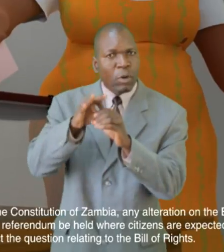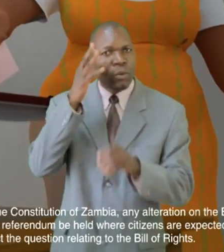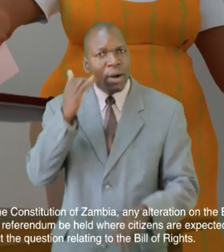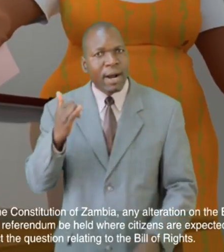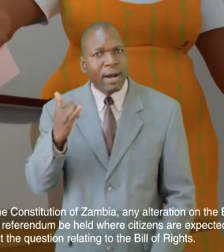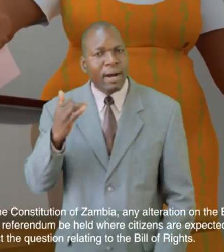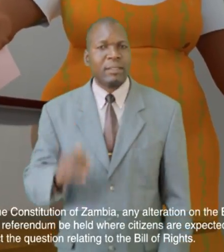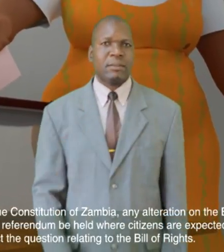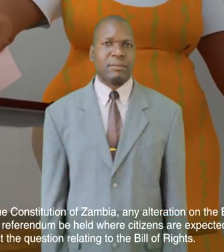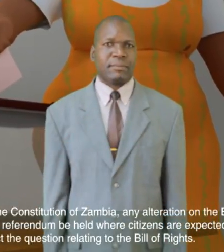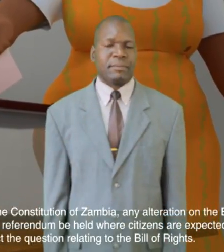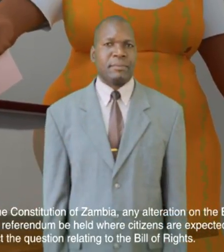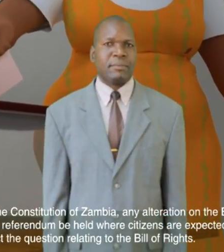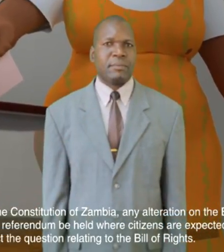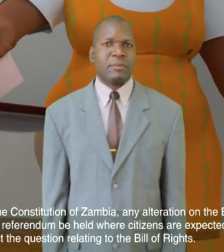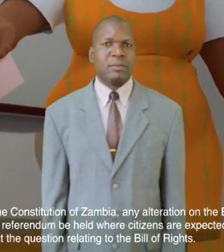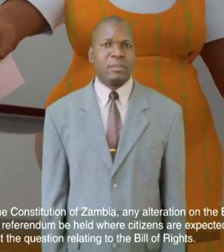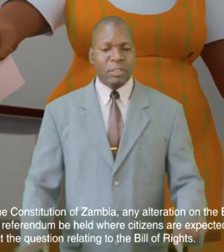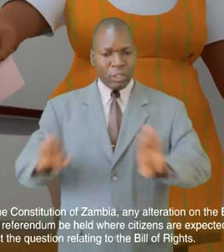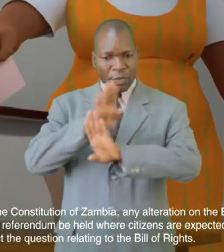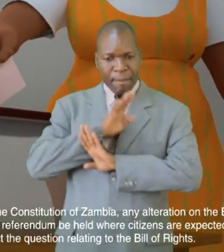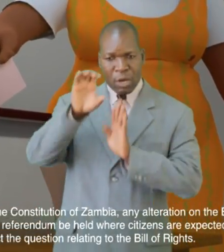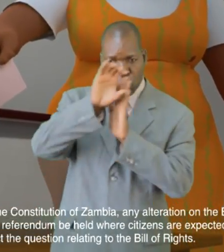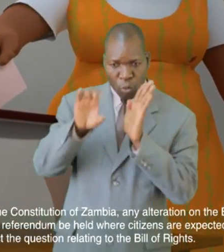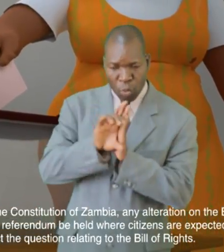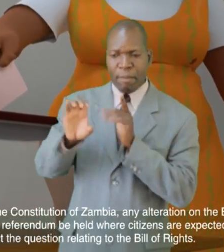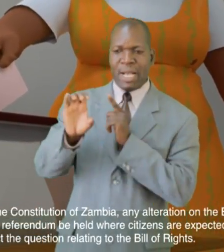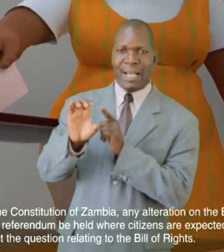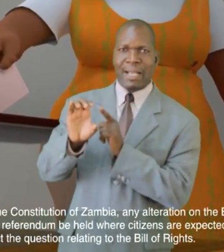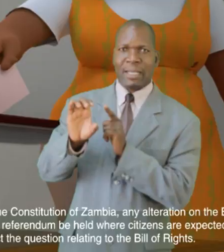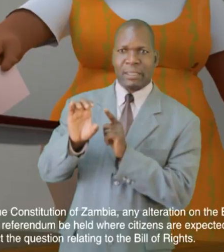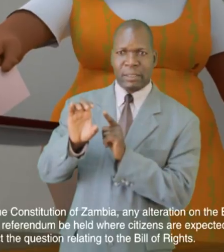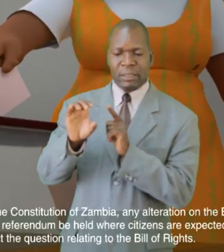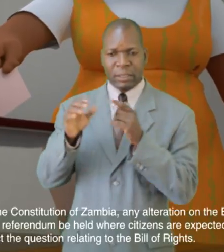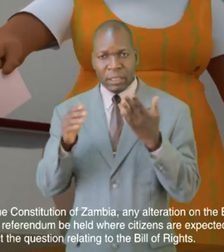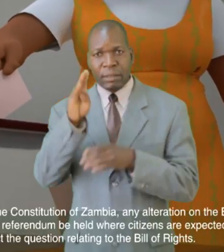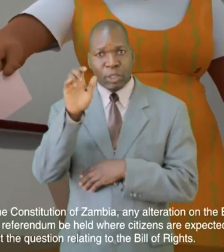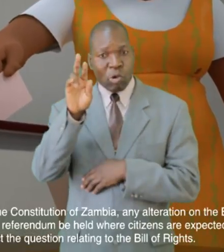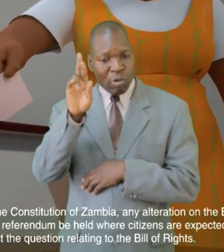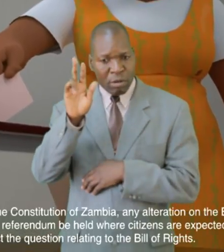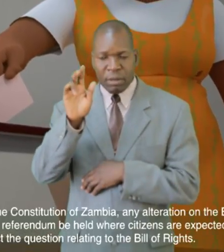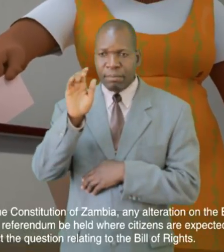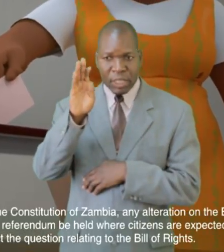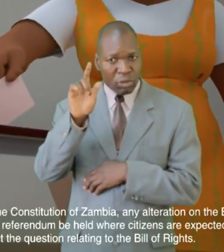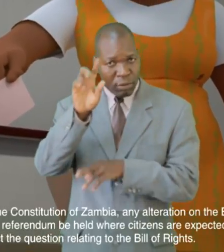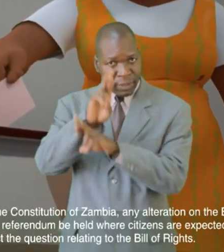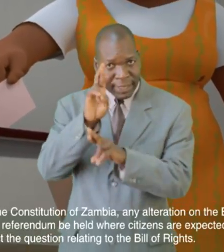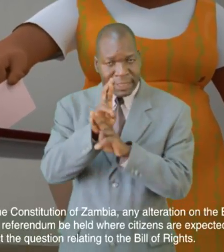any alteration on the Bill of Rights requires that a referendum be held where citizens are expected to